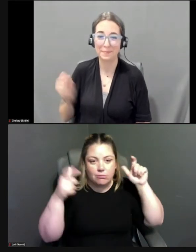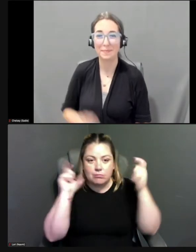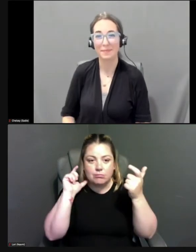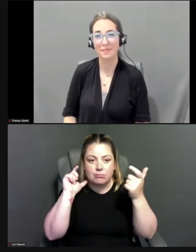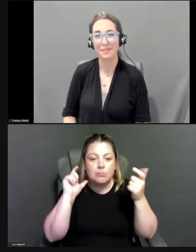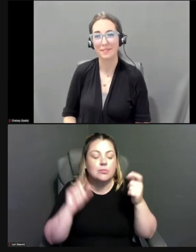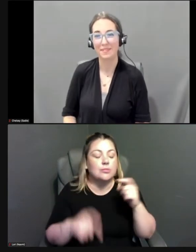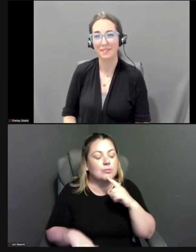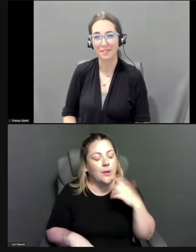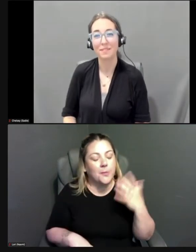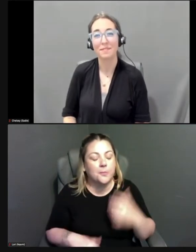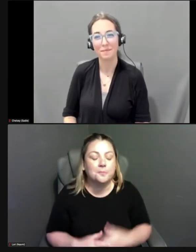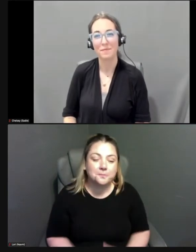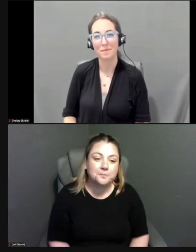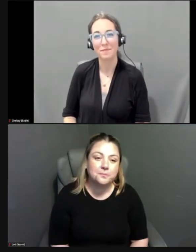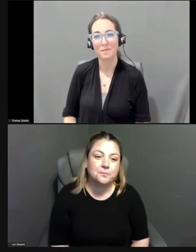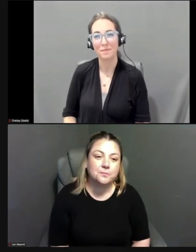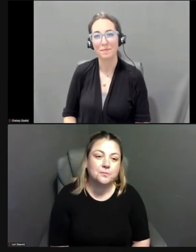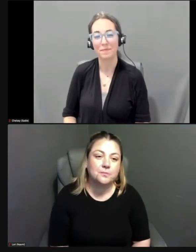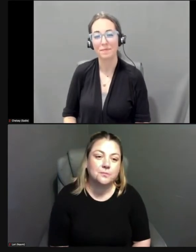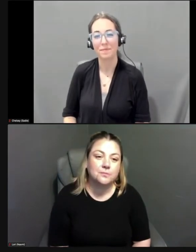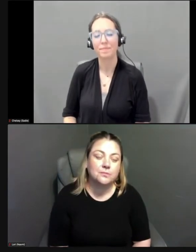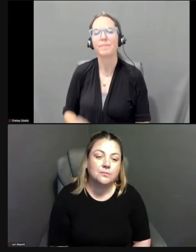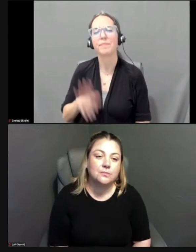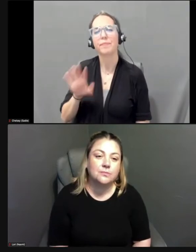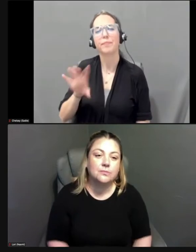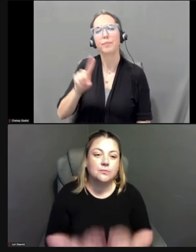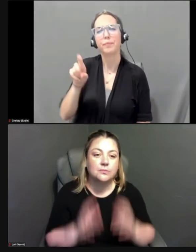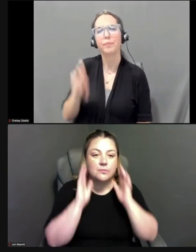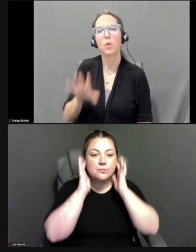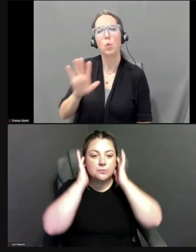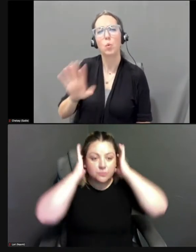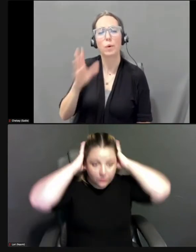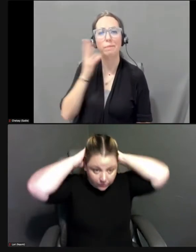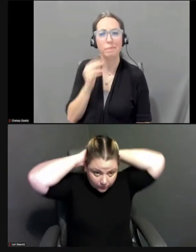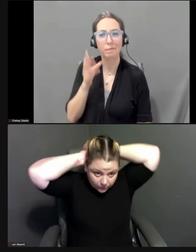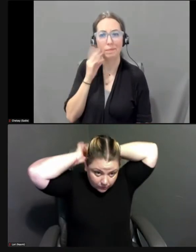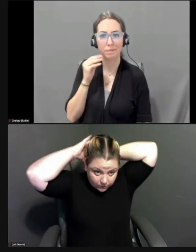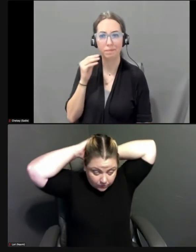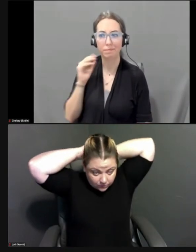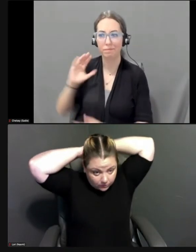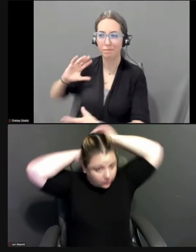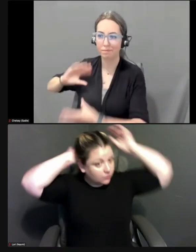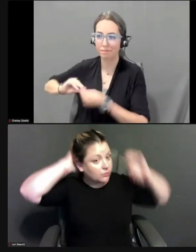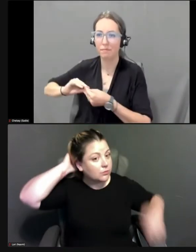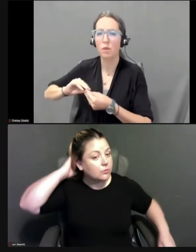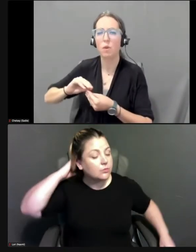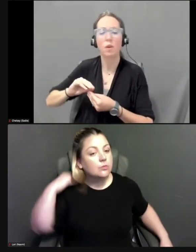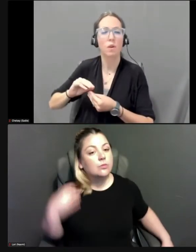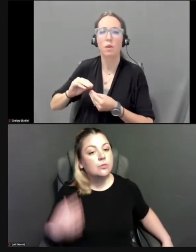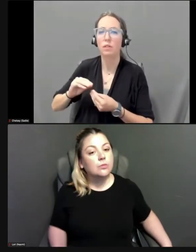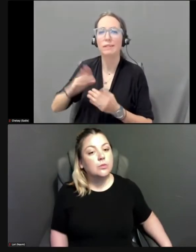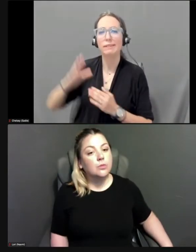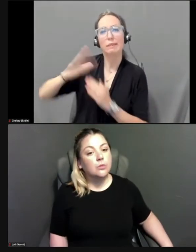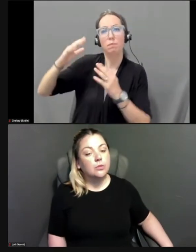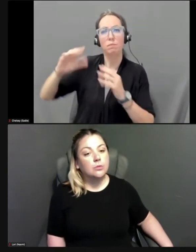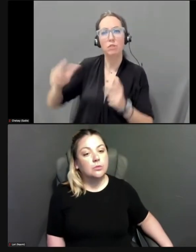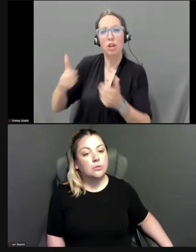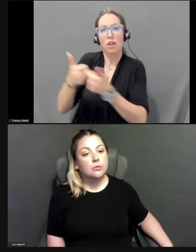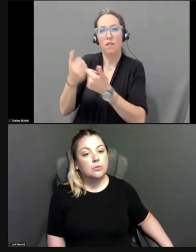your experience, what's been the most challenging part of adopting an intuitive eating or an anti-dieting